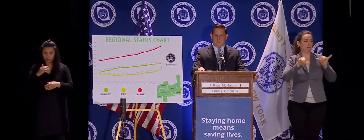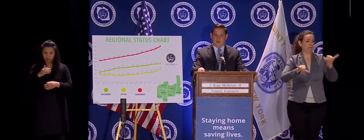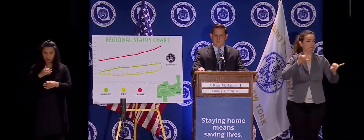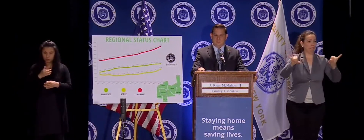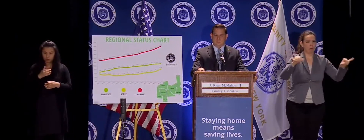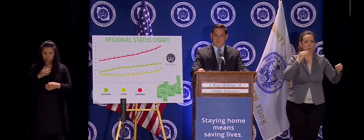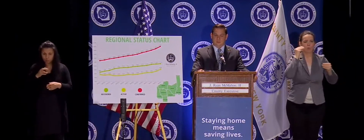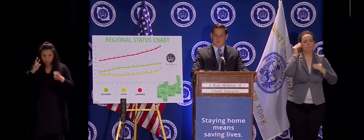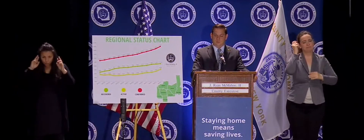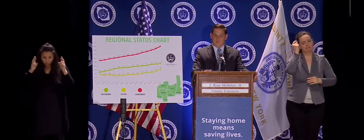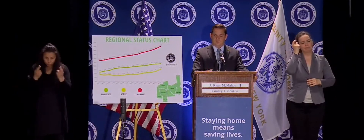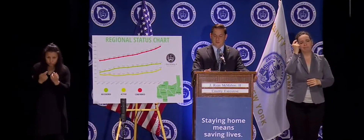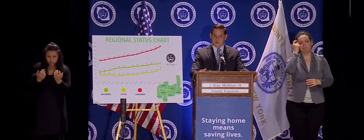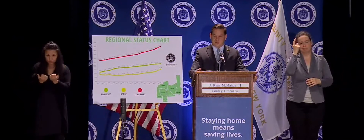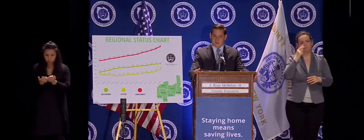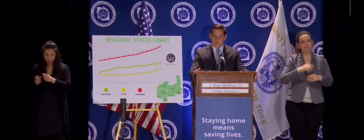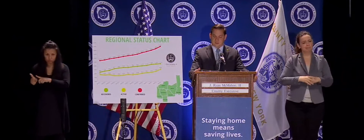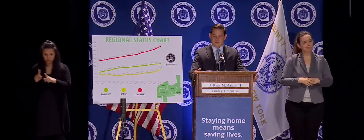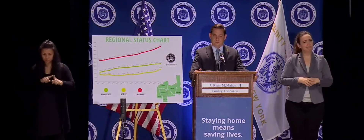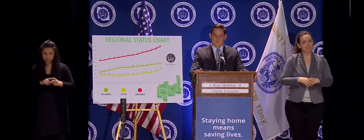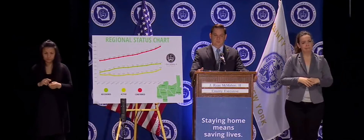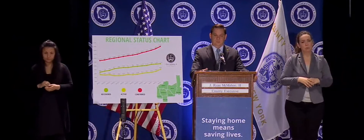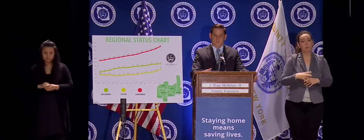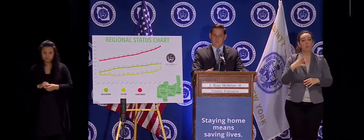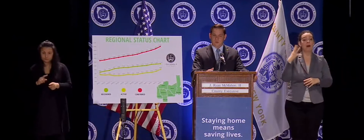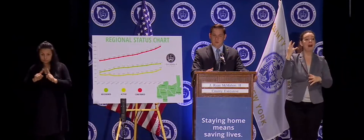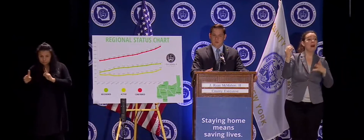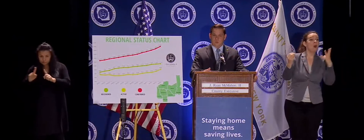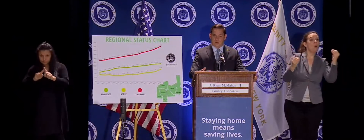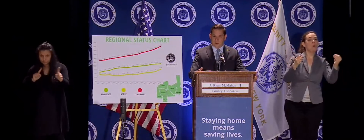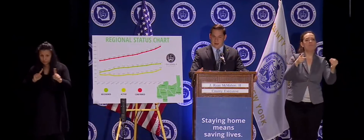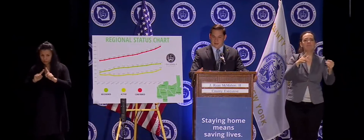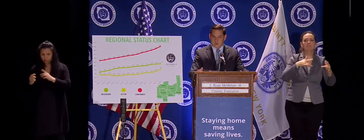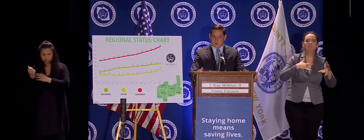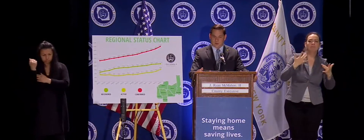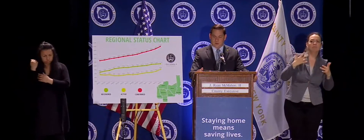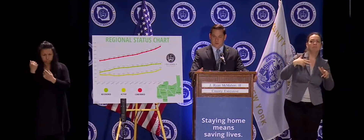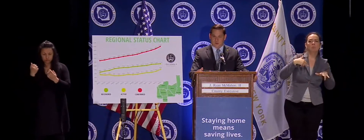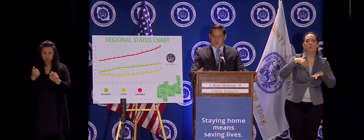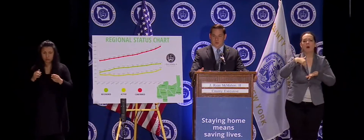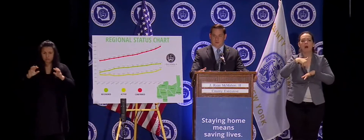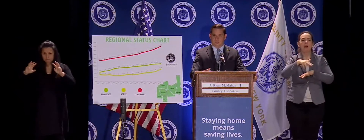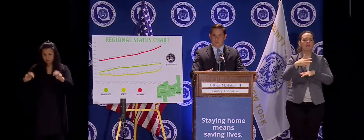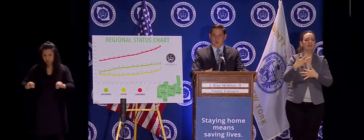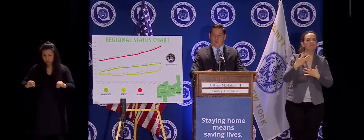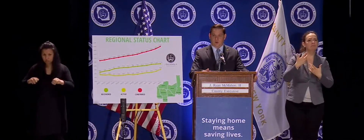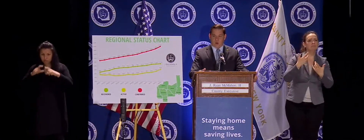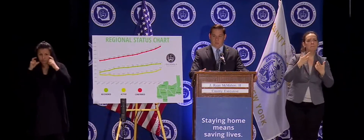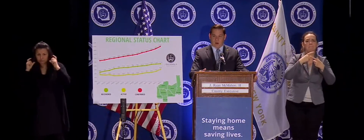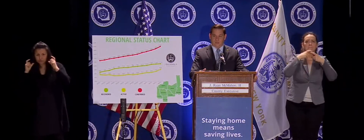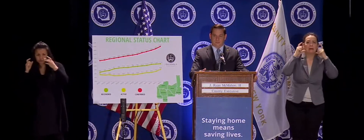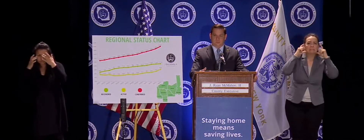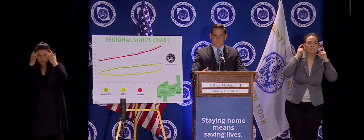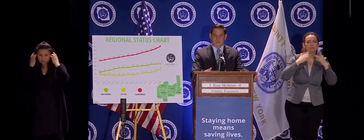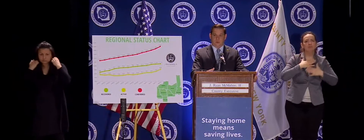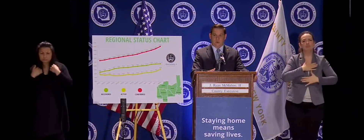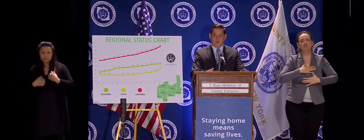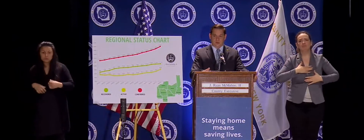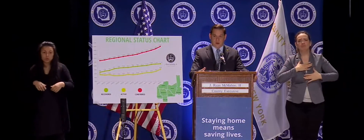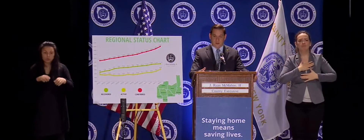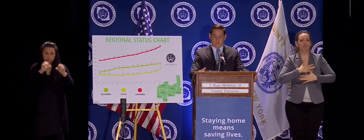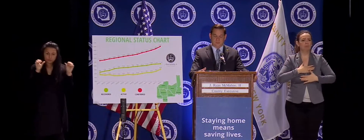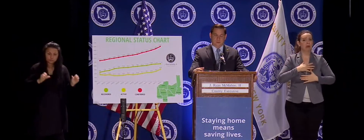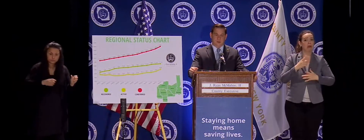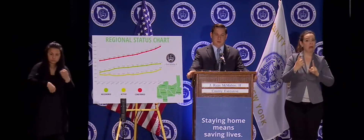certainly physical distancing, wearing a mask when you're in a grocery store, or you go to Walmart, or you